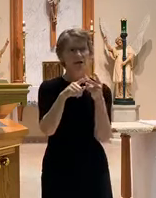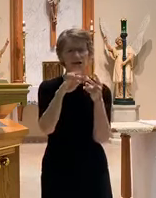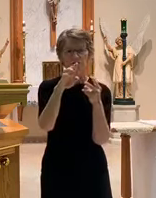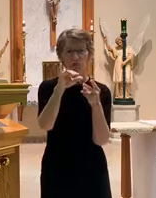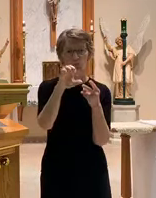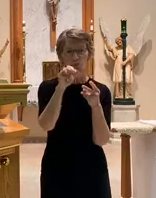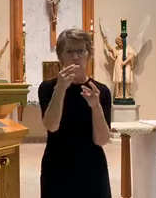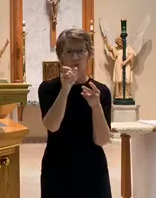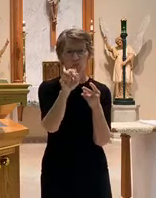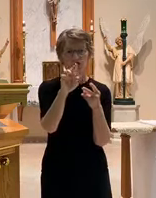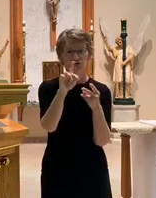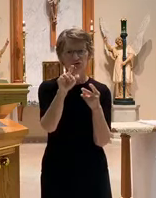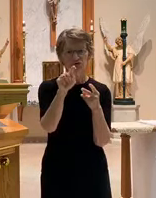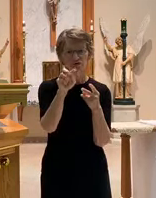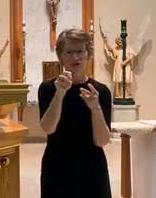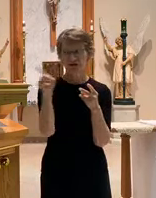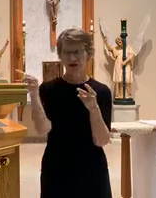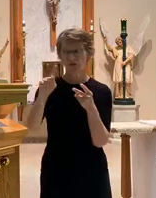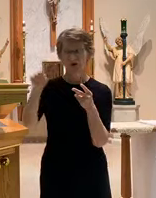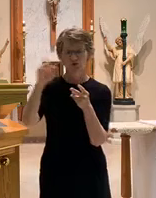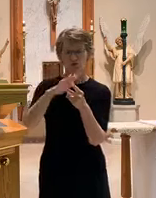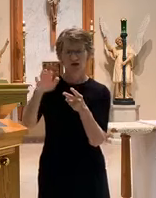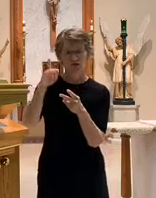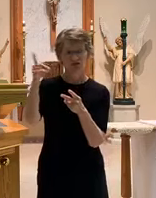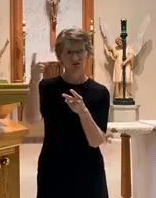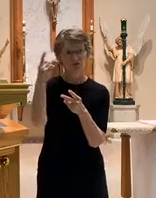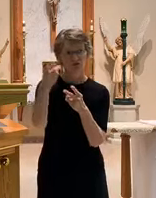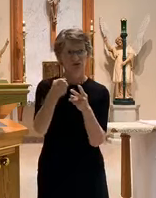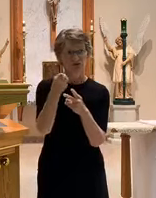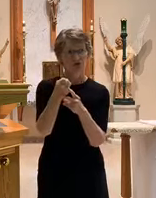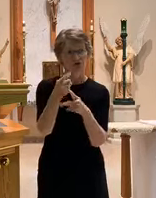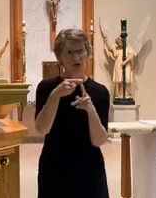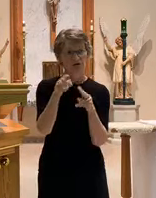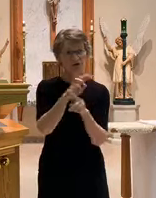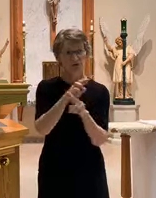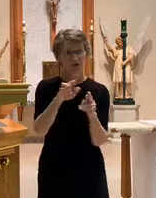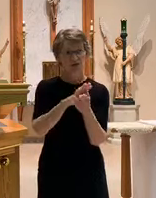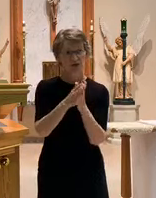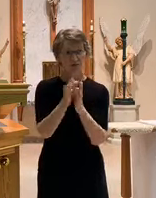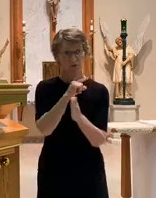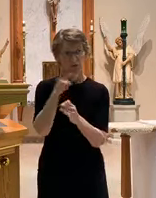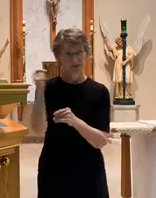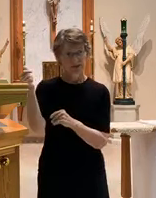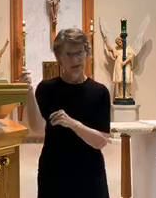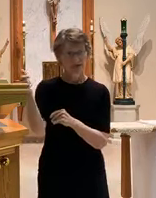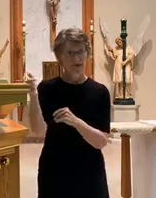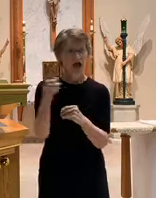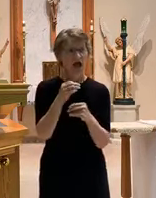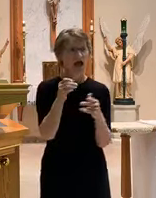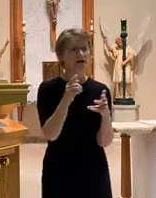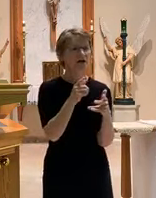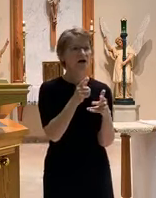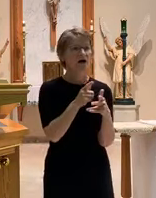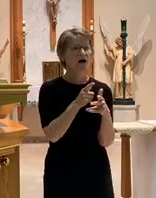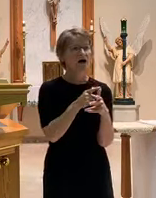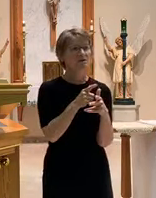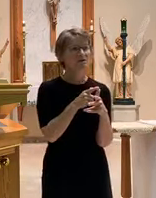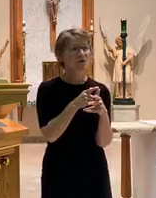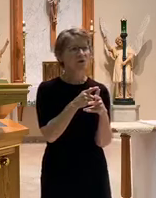Richerton. I went to school there for 2 years of college in my preparation for the priesthood. And also